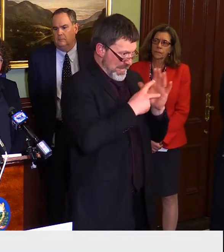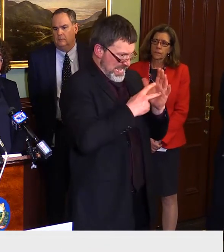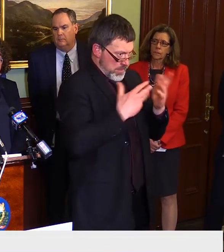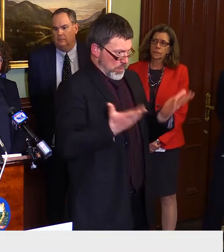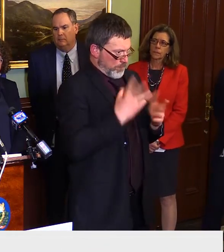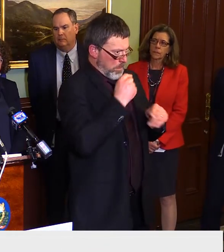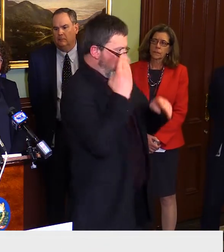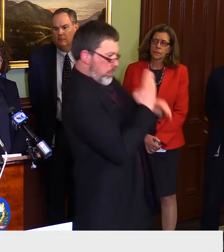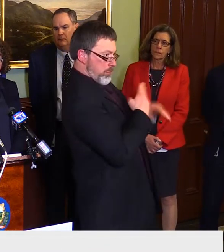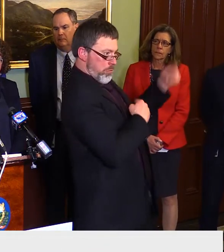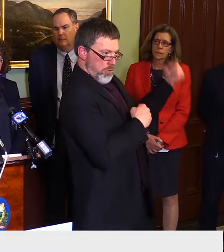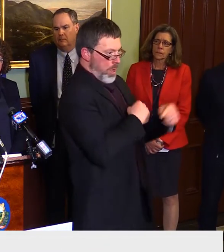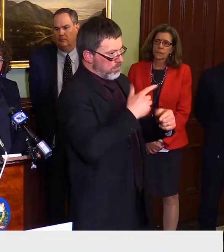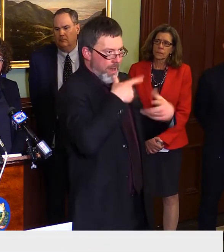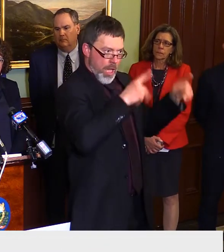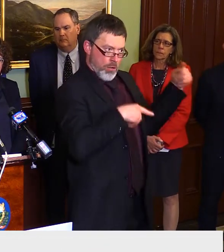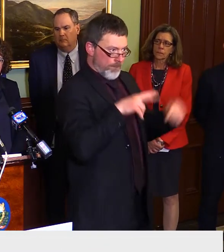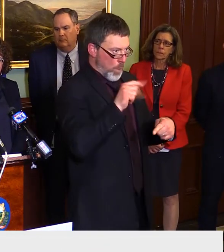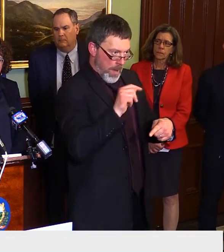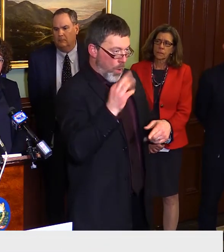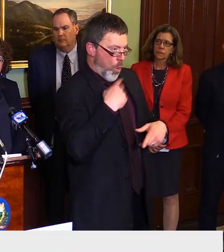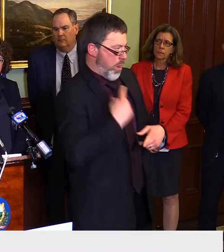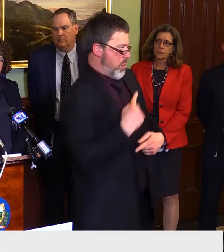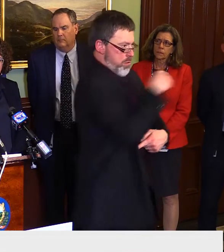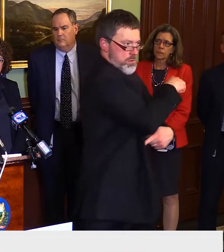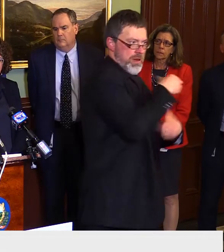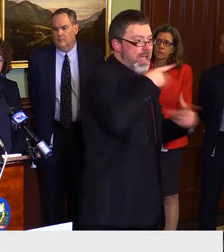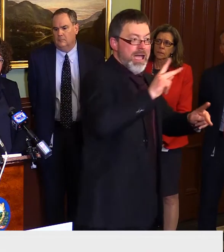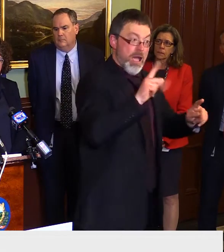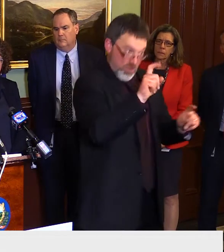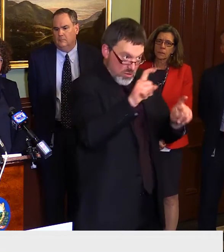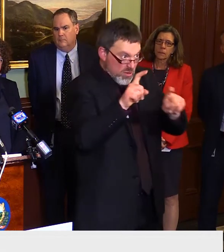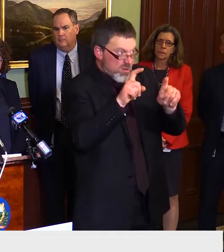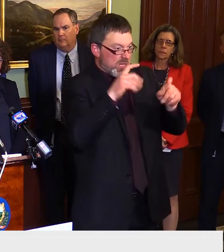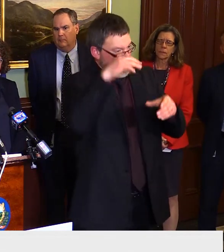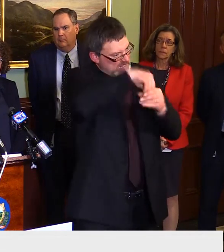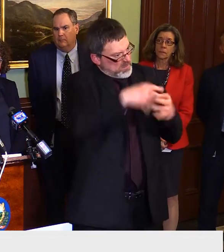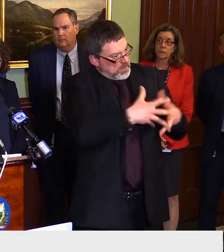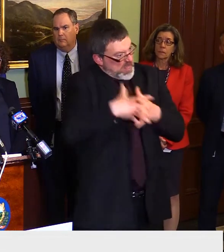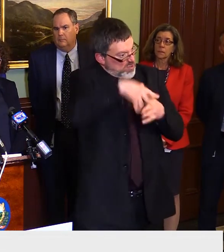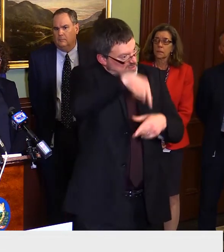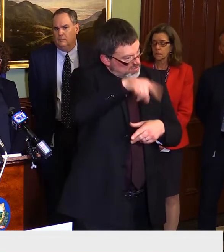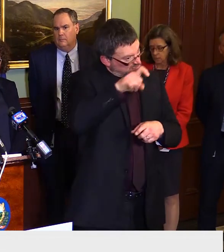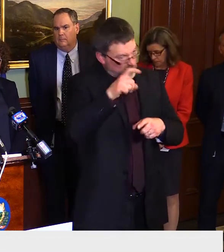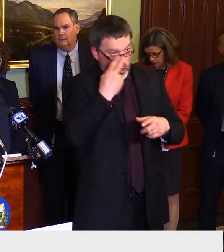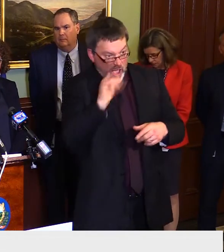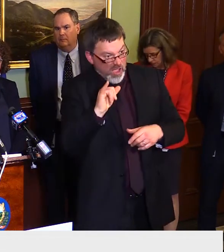they get to the other states. So that's why we implemented that